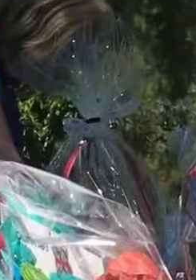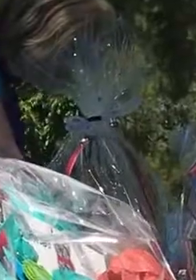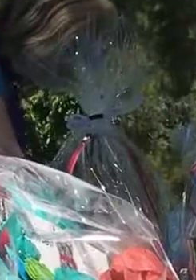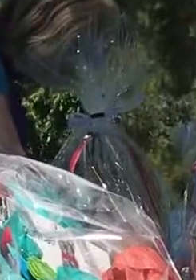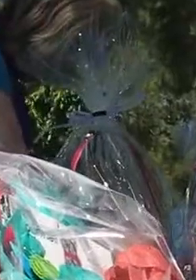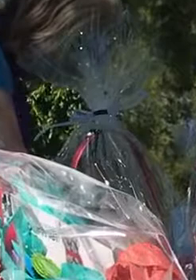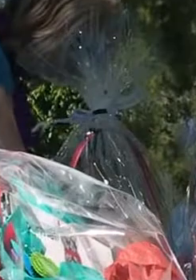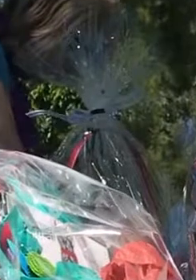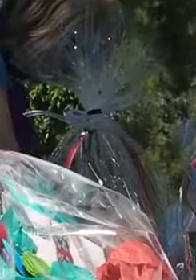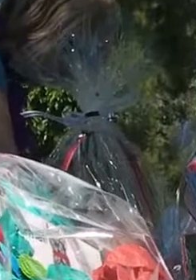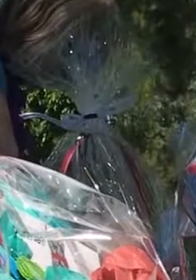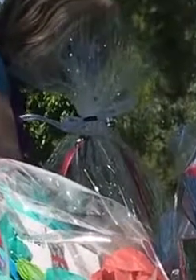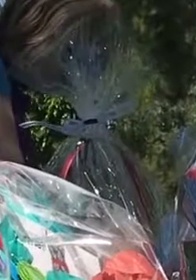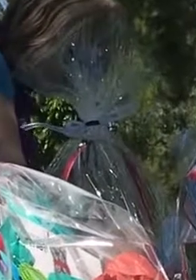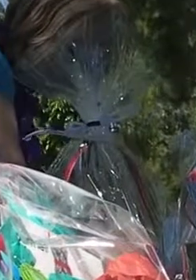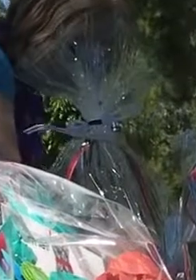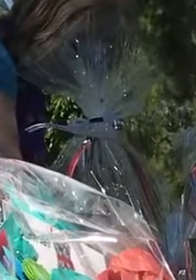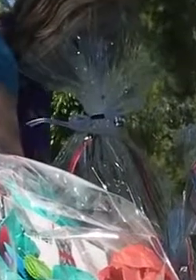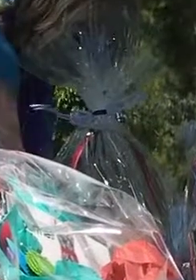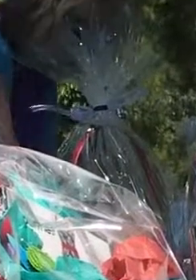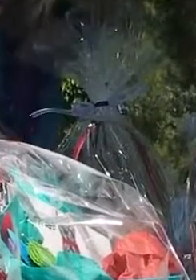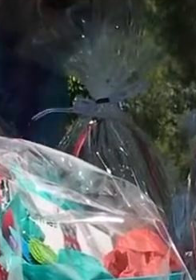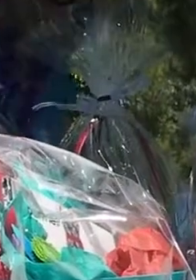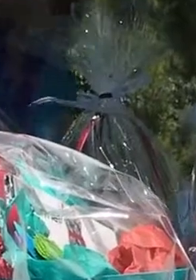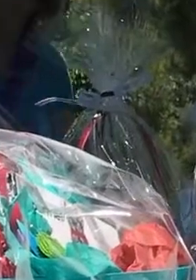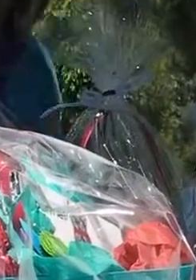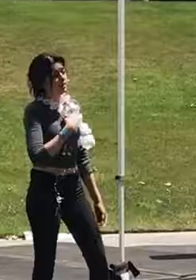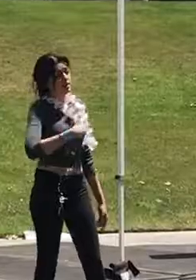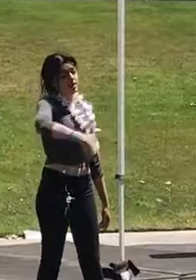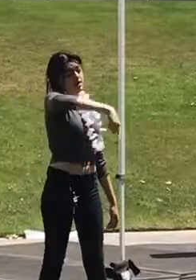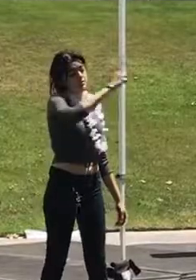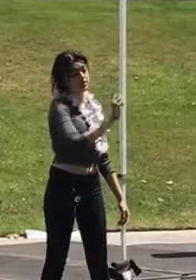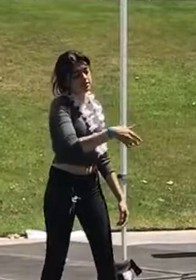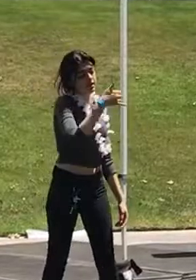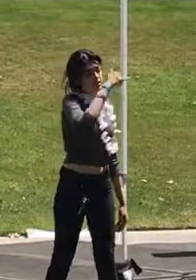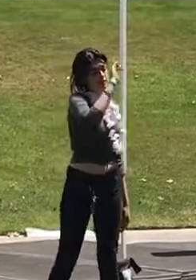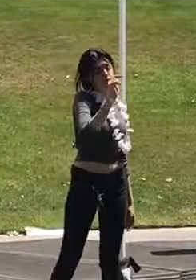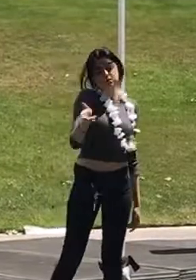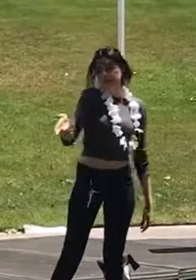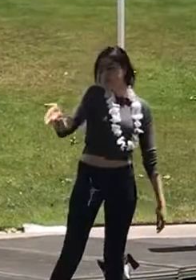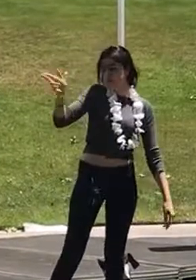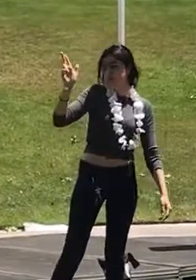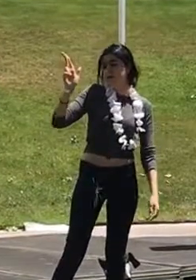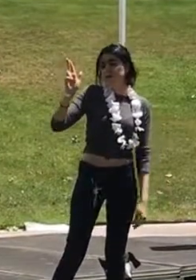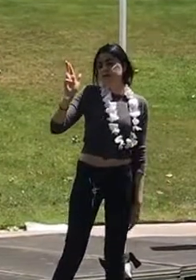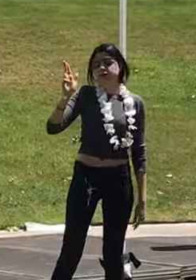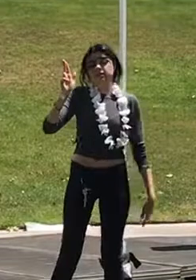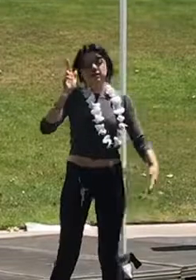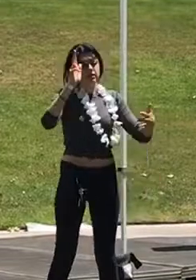ticket for the raffle along with a raffle was a small ASL idol people can perform in